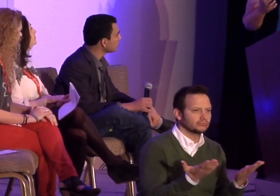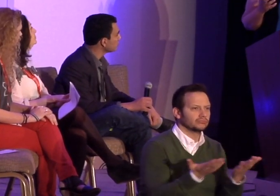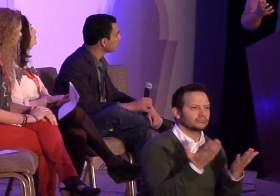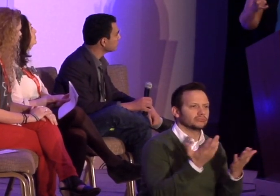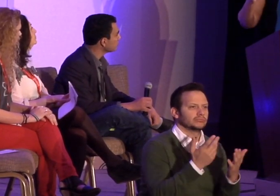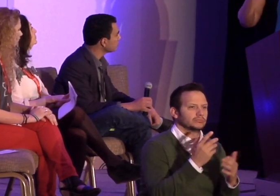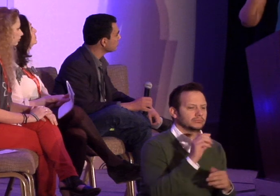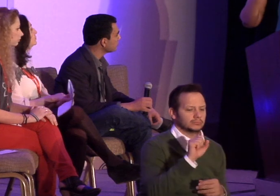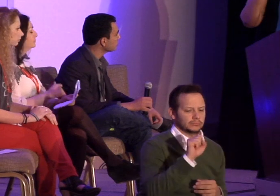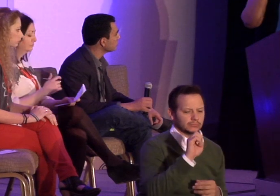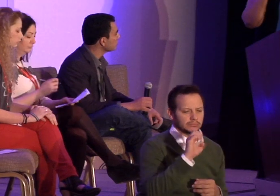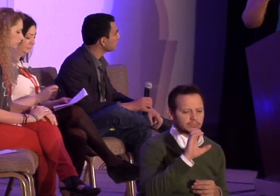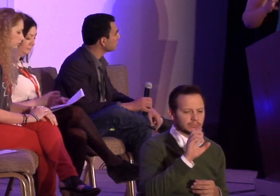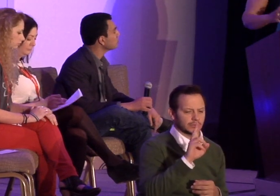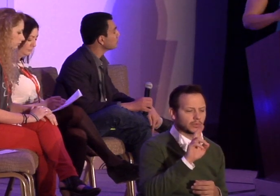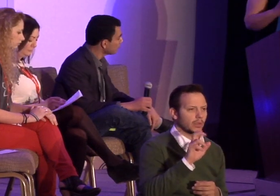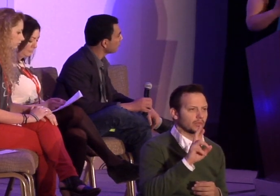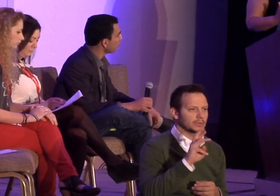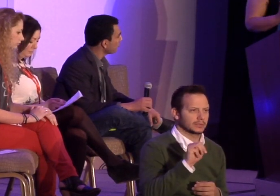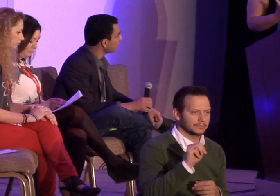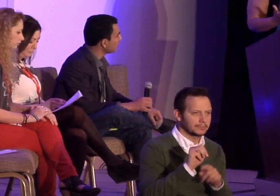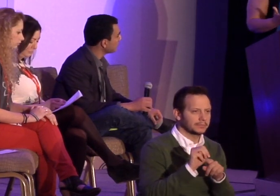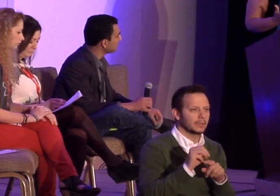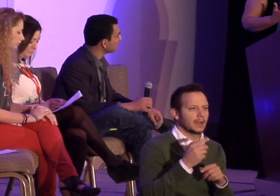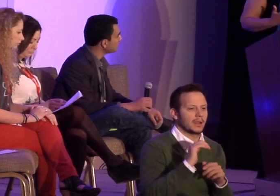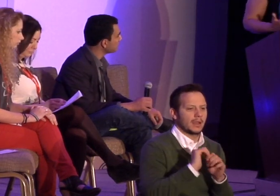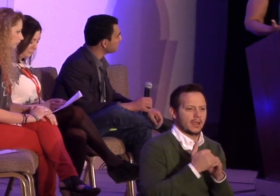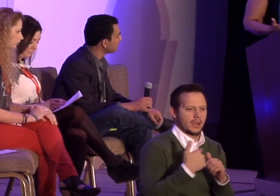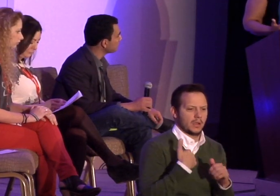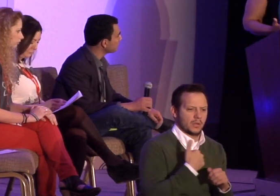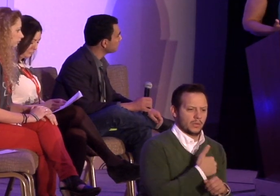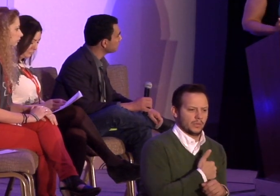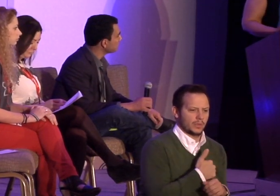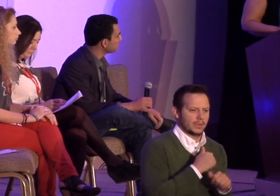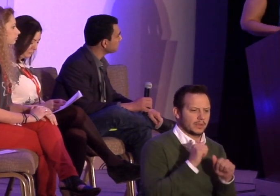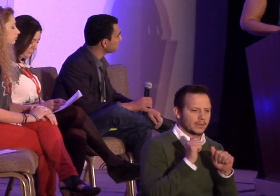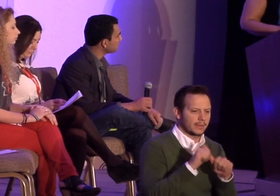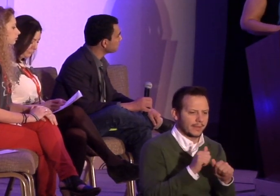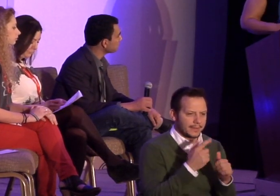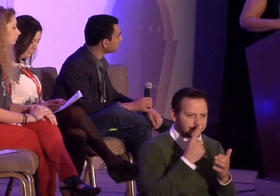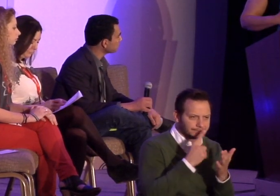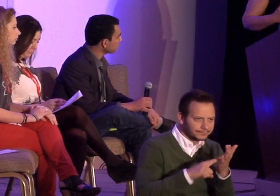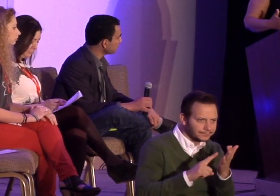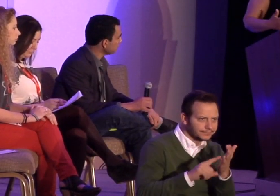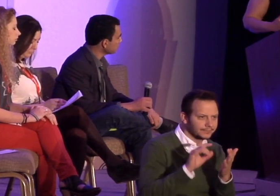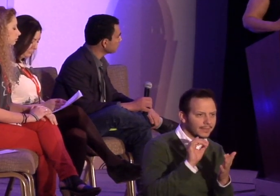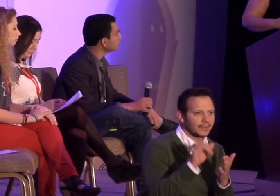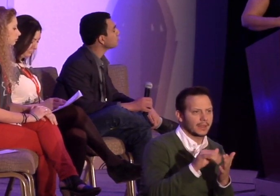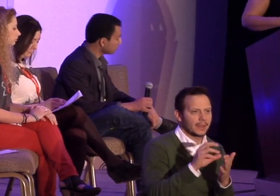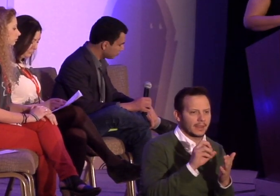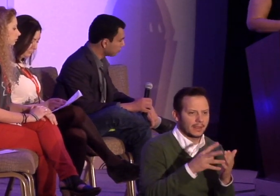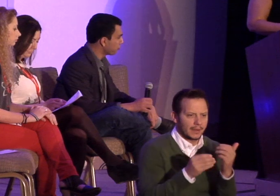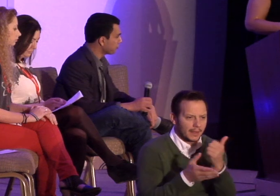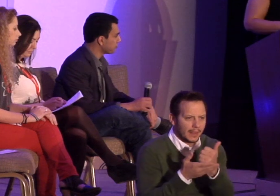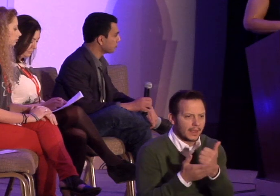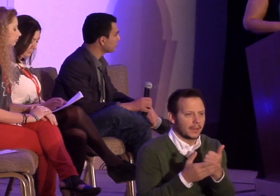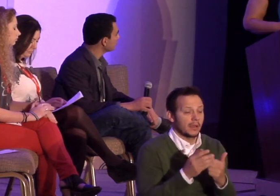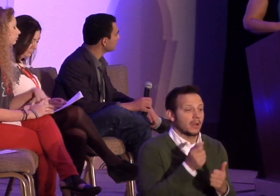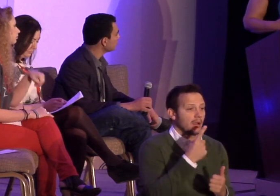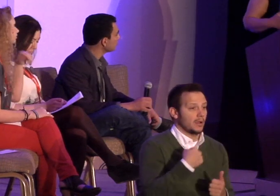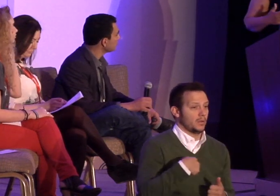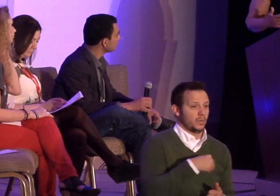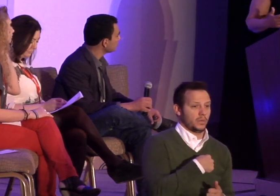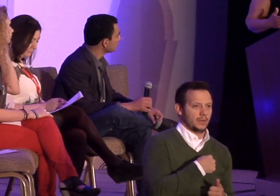How do we, even get into that, particularly for those of us who are not Muslim and are